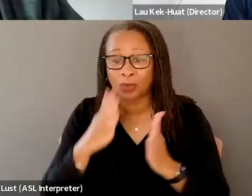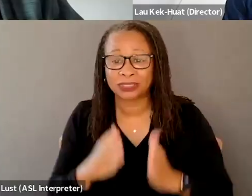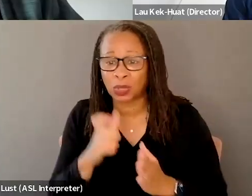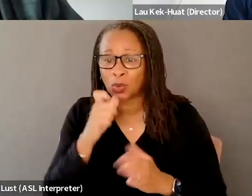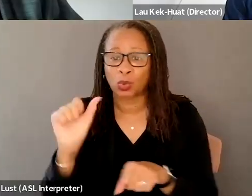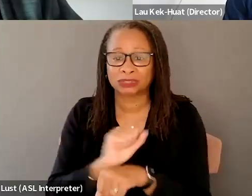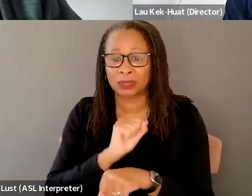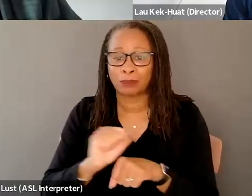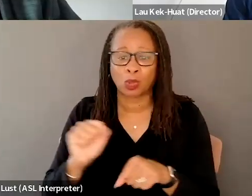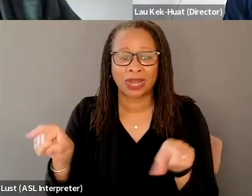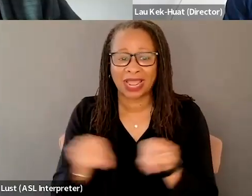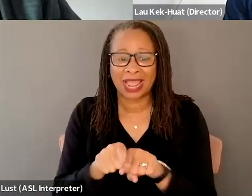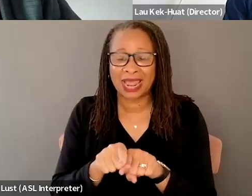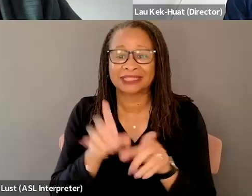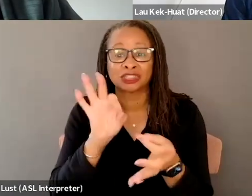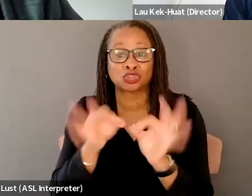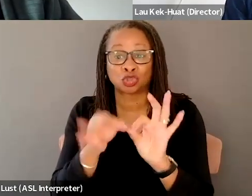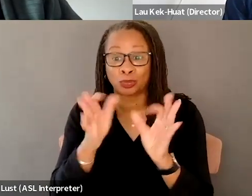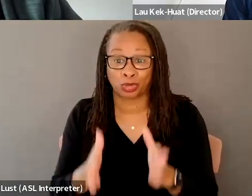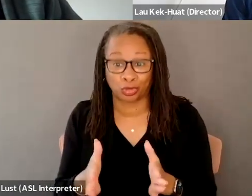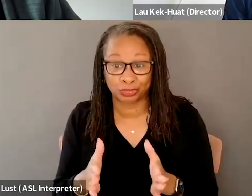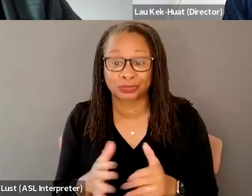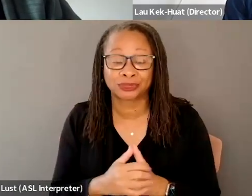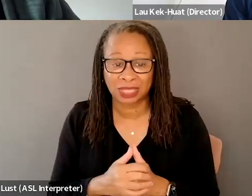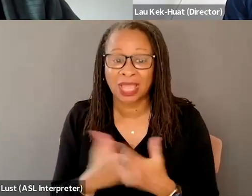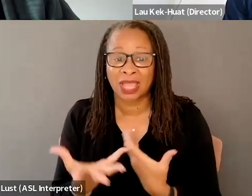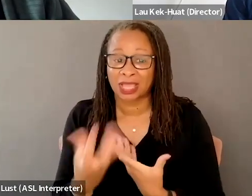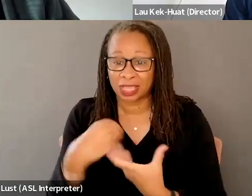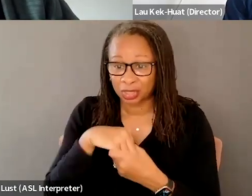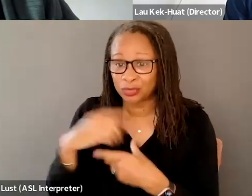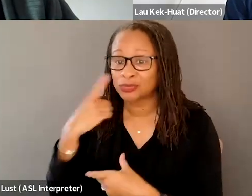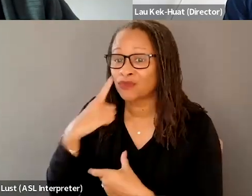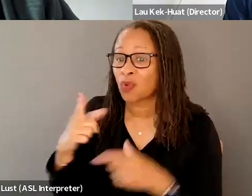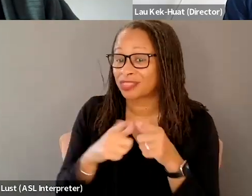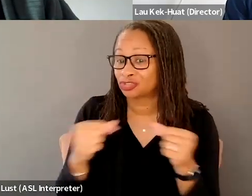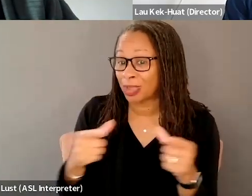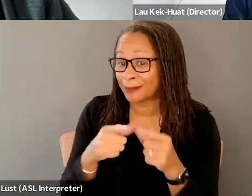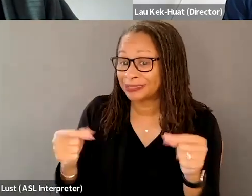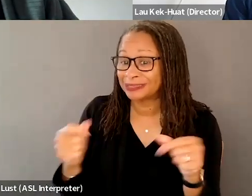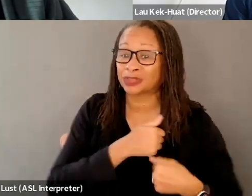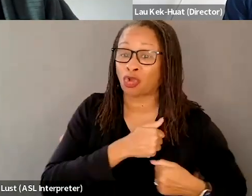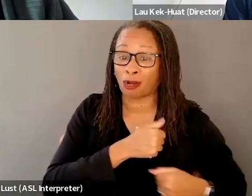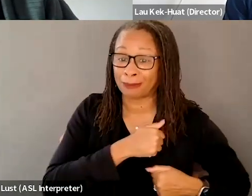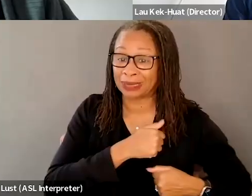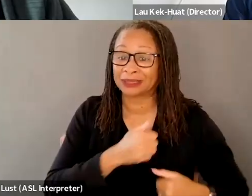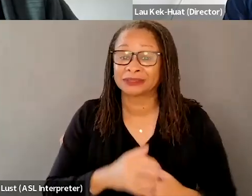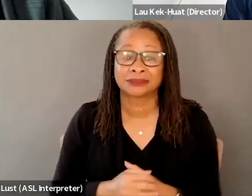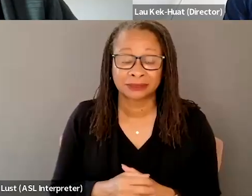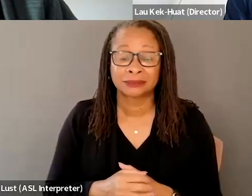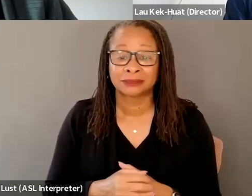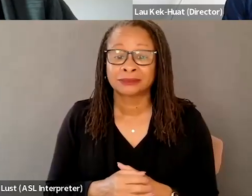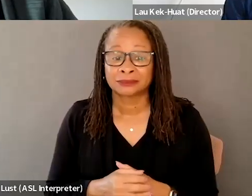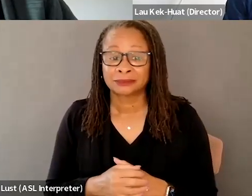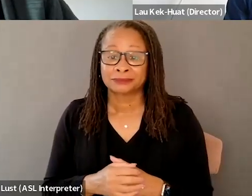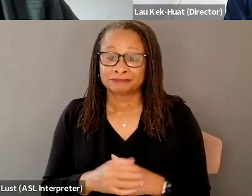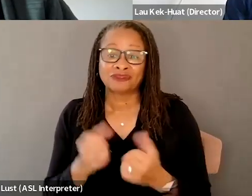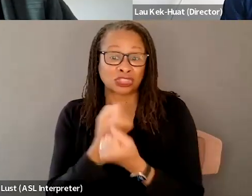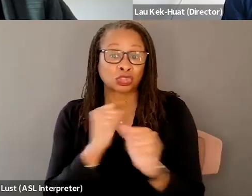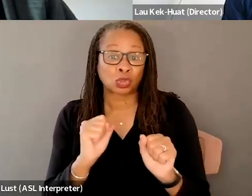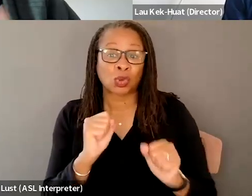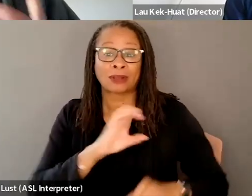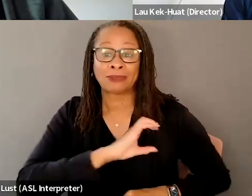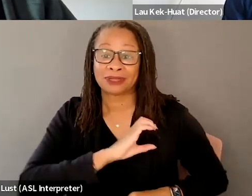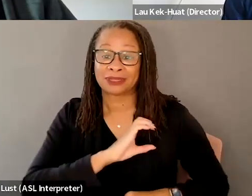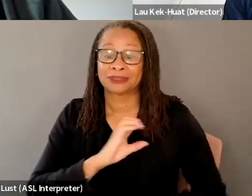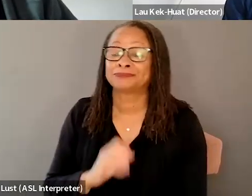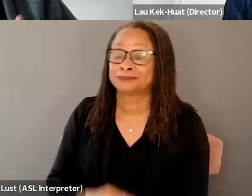employed as interpreters, including for the Japanese secret security police, the